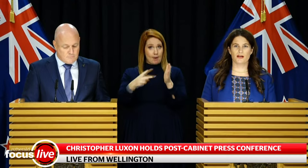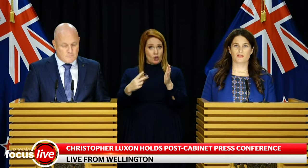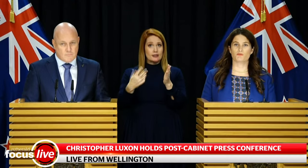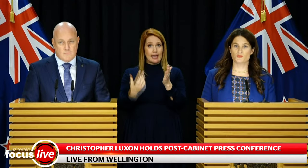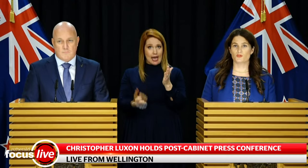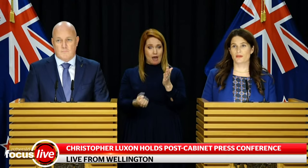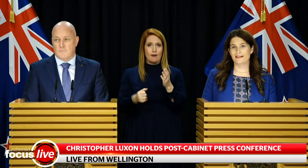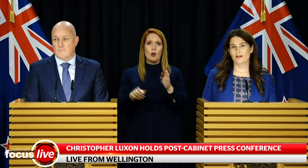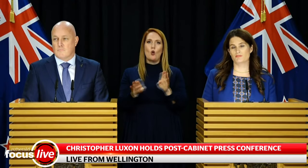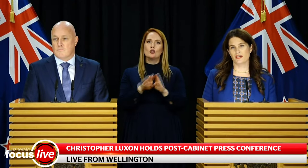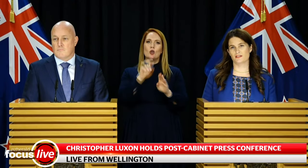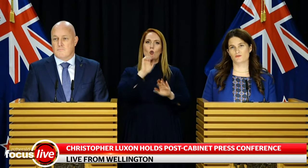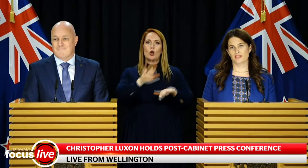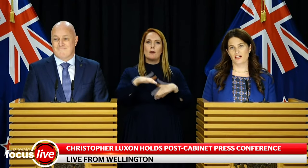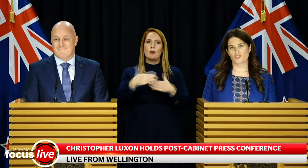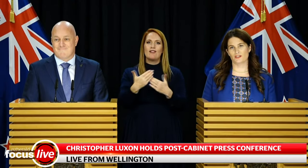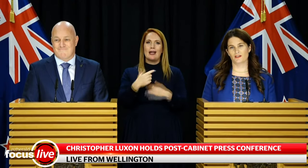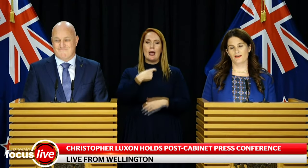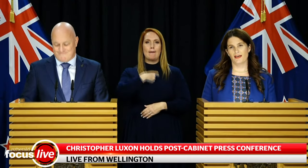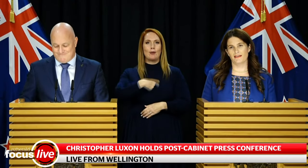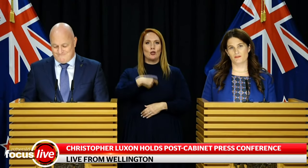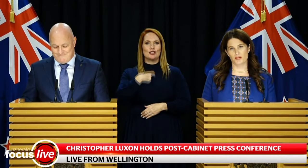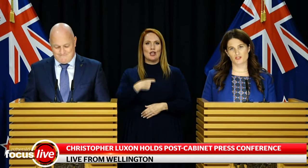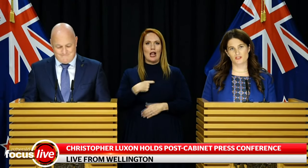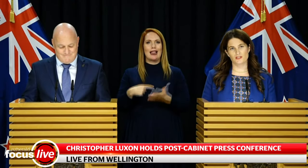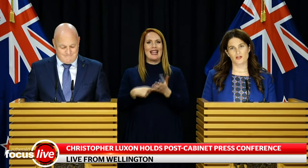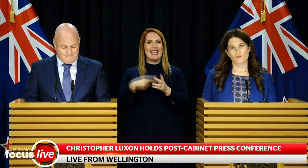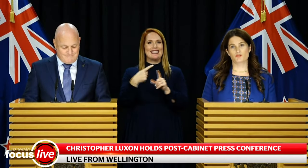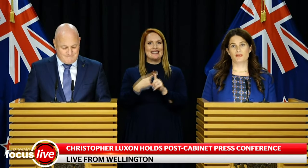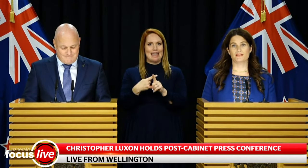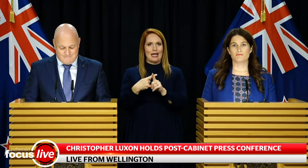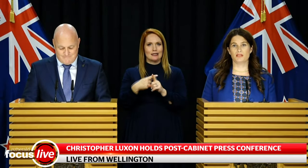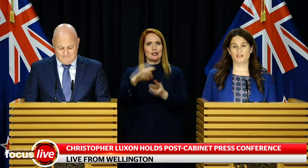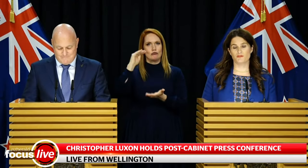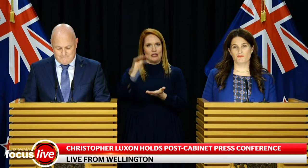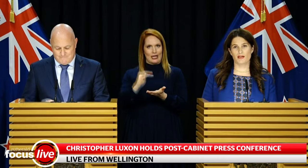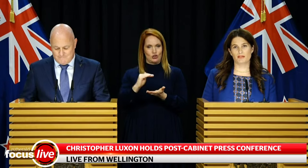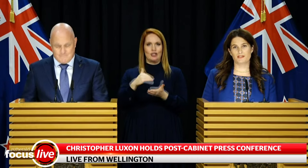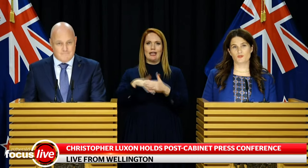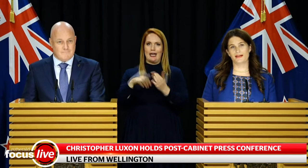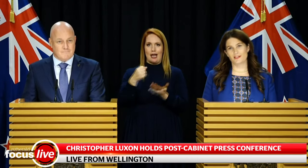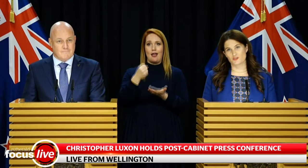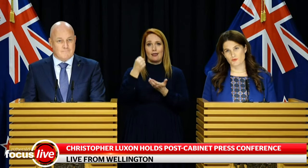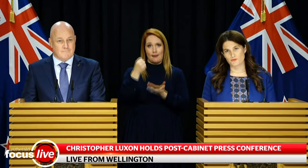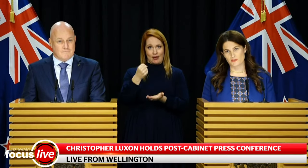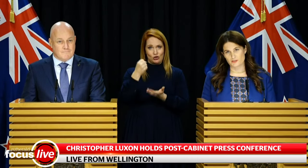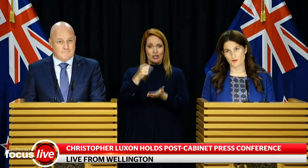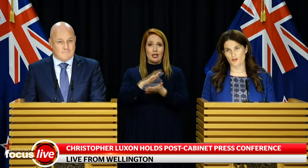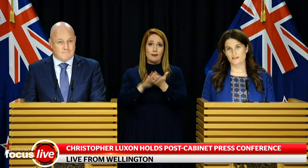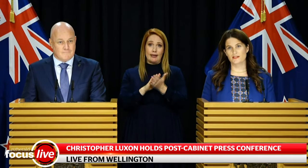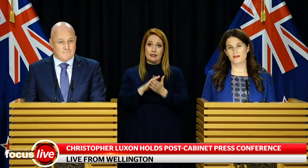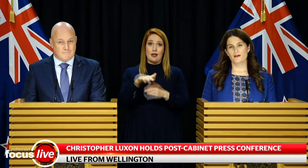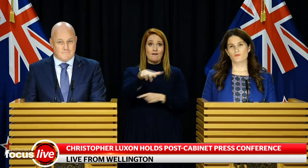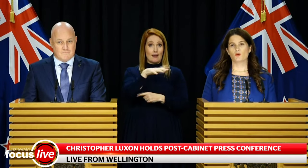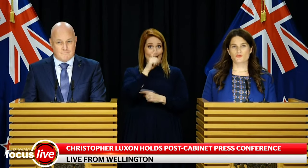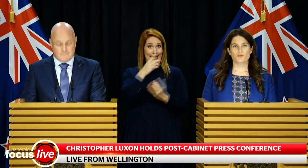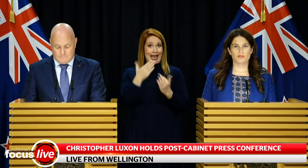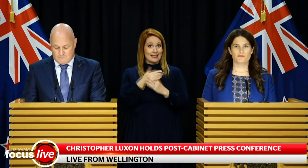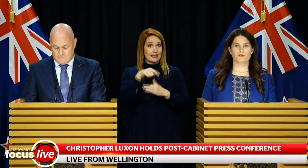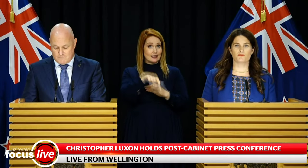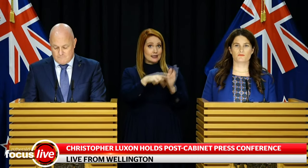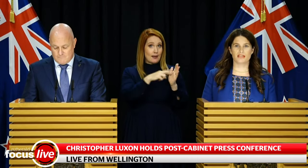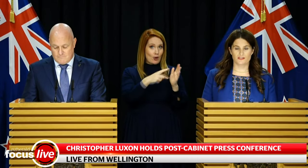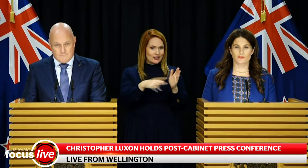be providing personal income tax reduction at the budget, which means many of the families who are eligible for this policy will